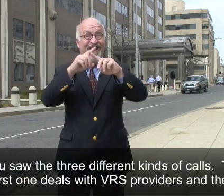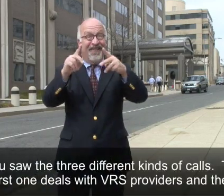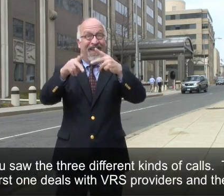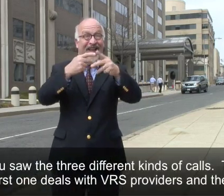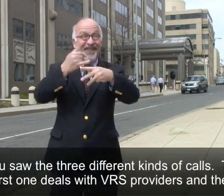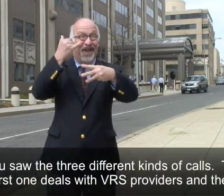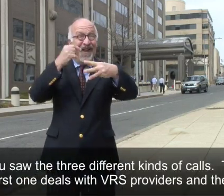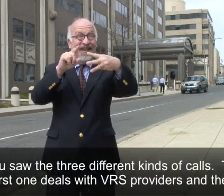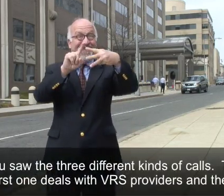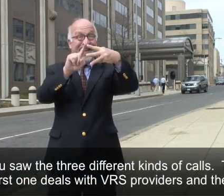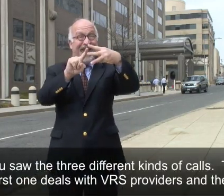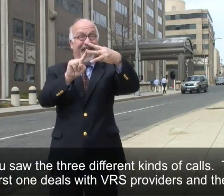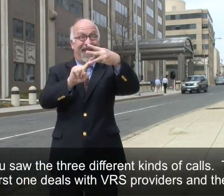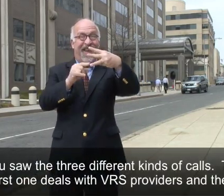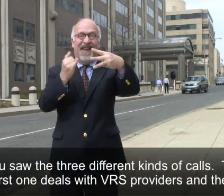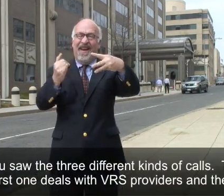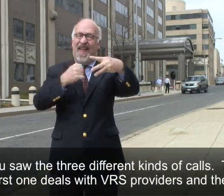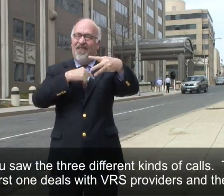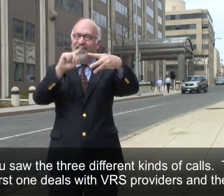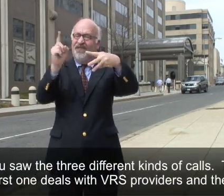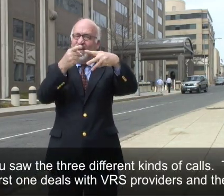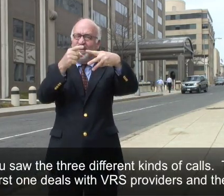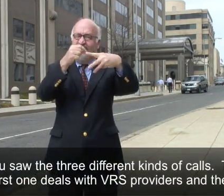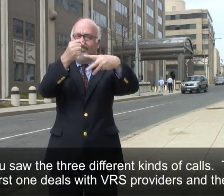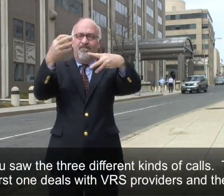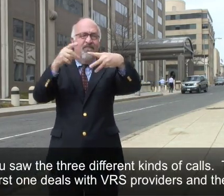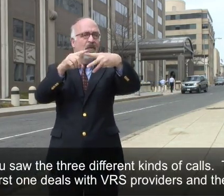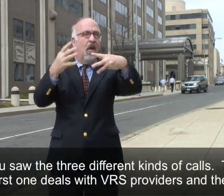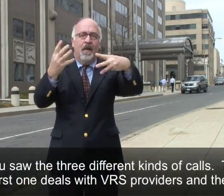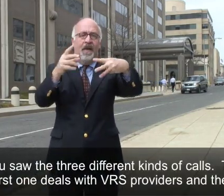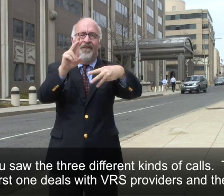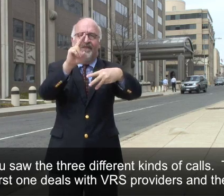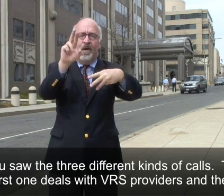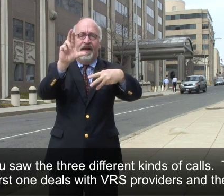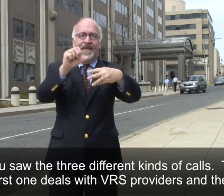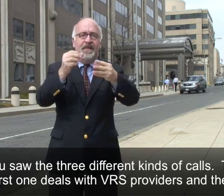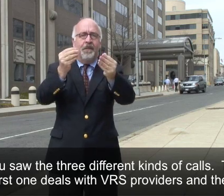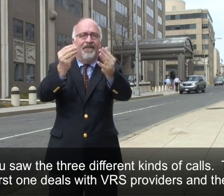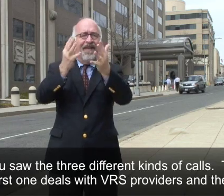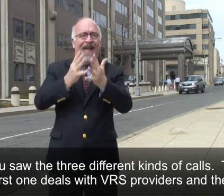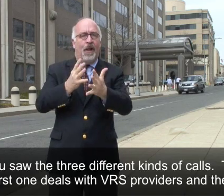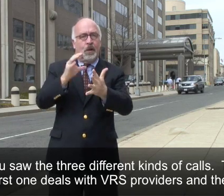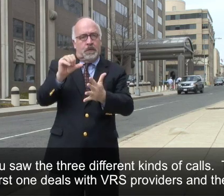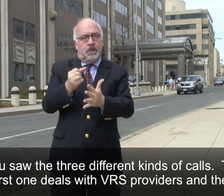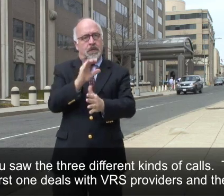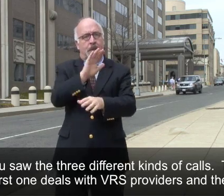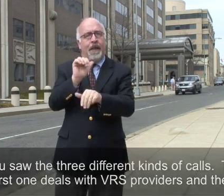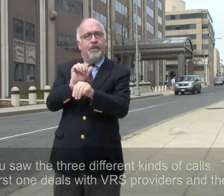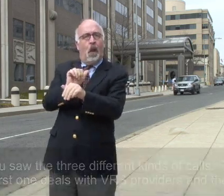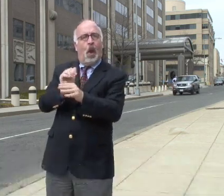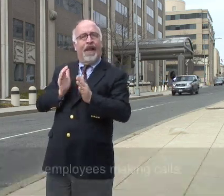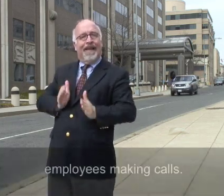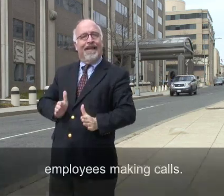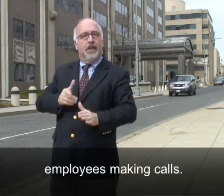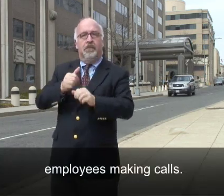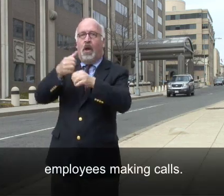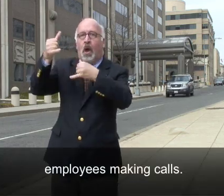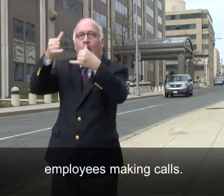You saw the three different kinds of calls. The first one deals with VRS providers and their